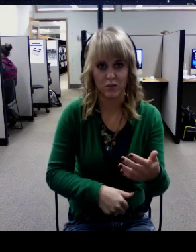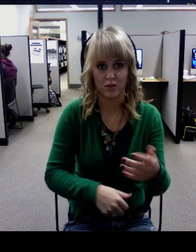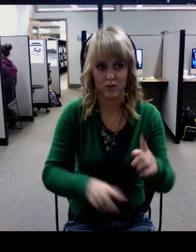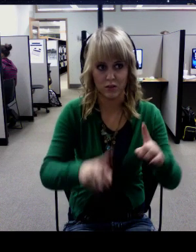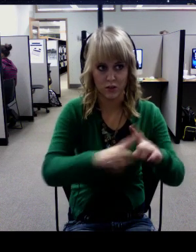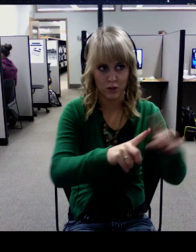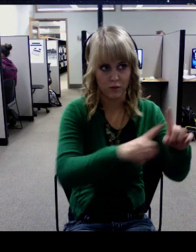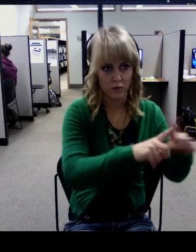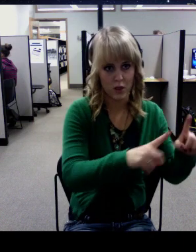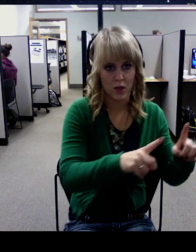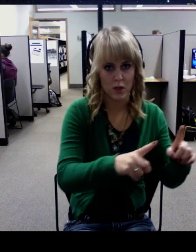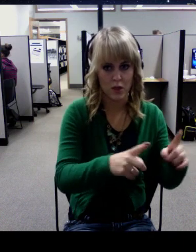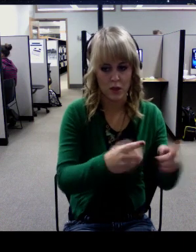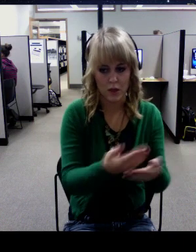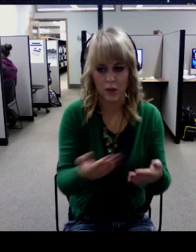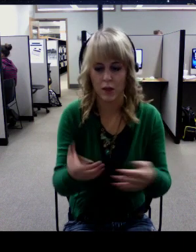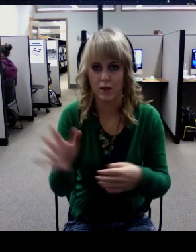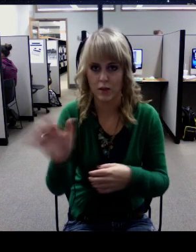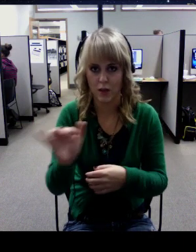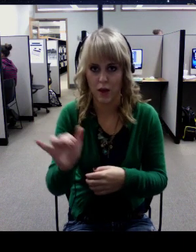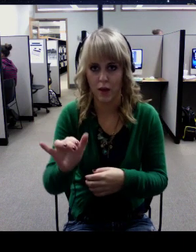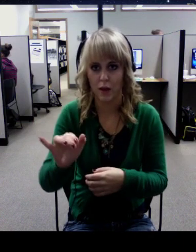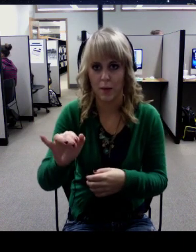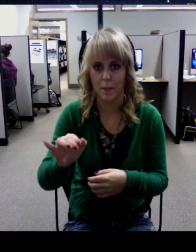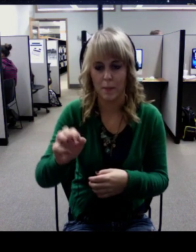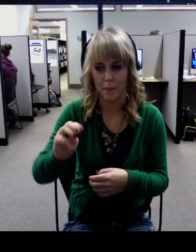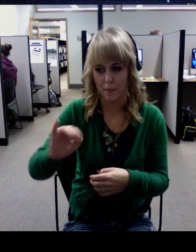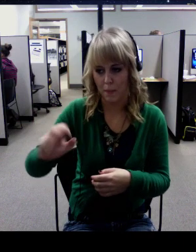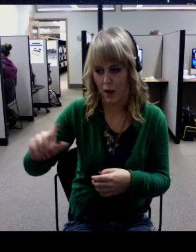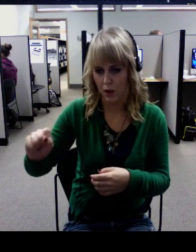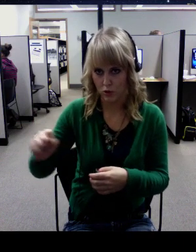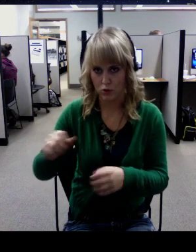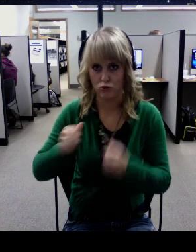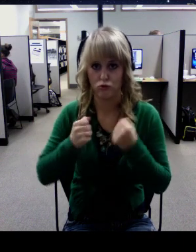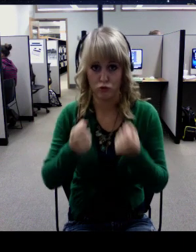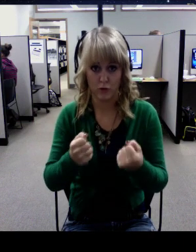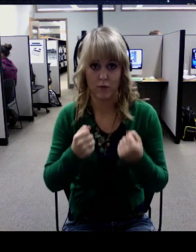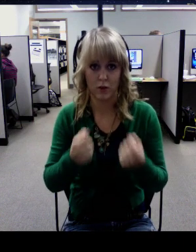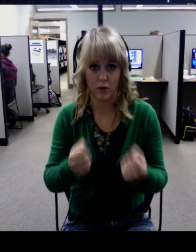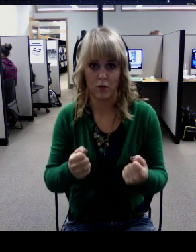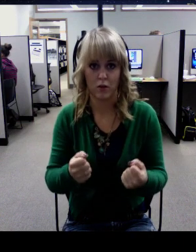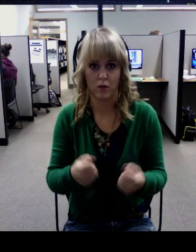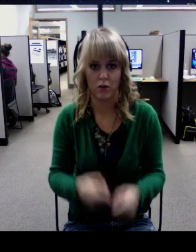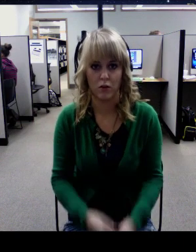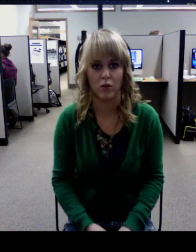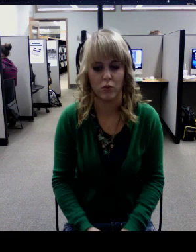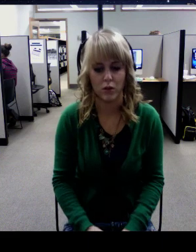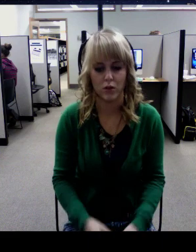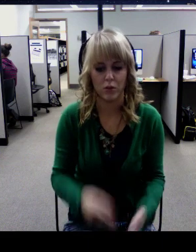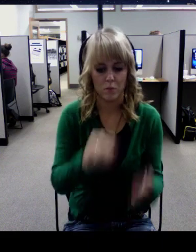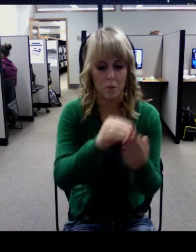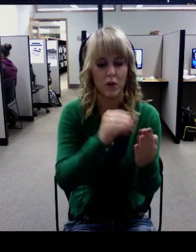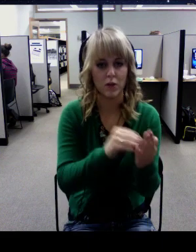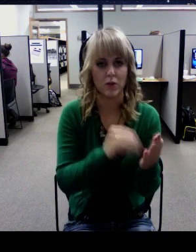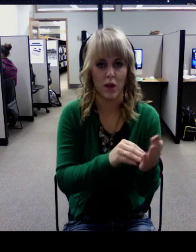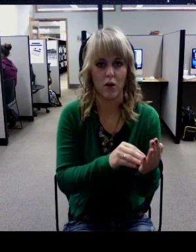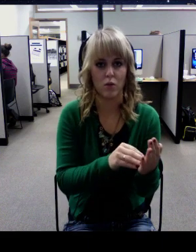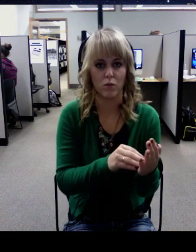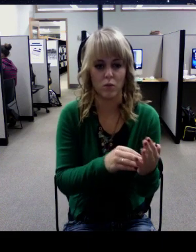mile that they travel, so it's very important to keep track of miles throughout the year. It's usually 55.5 cents